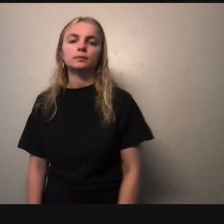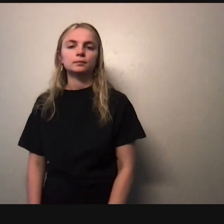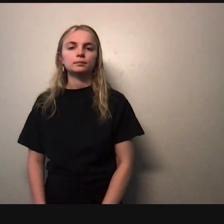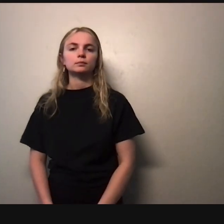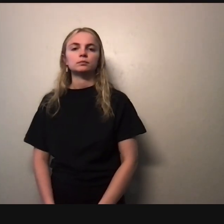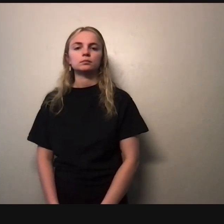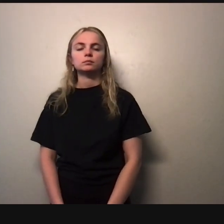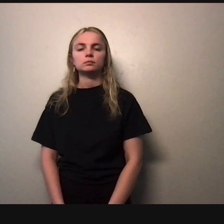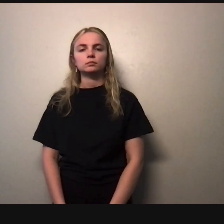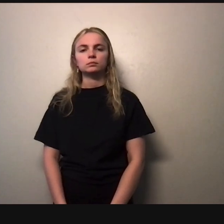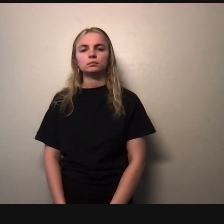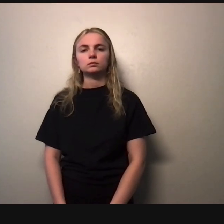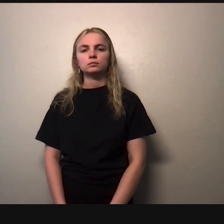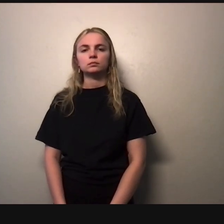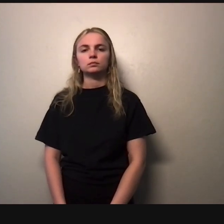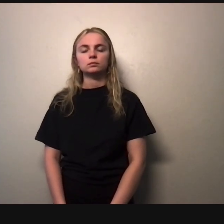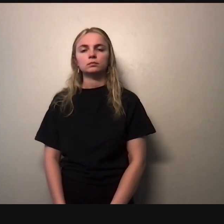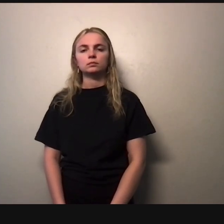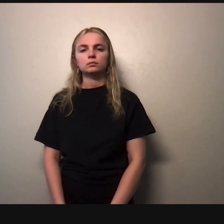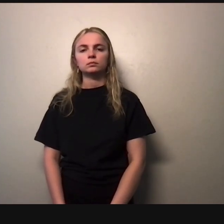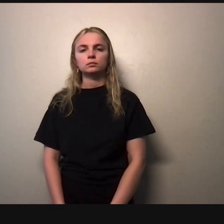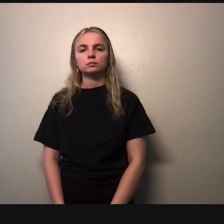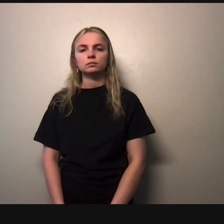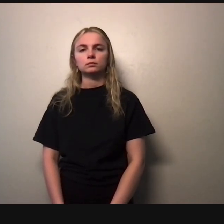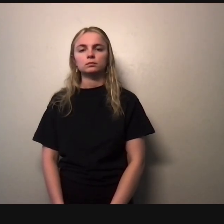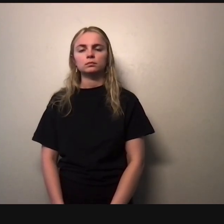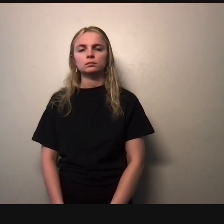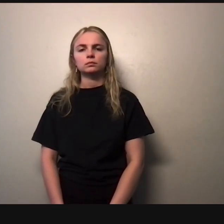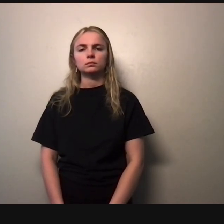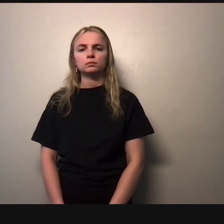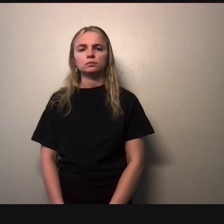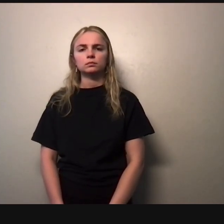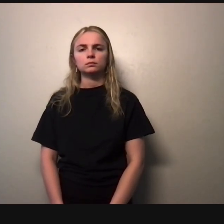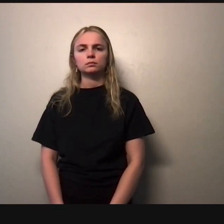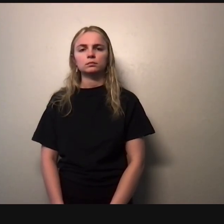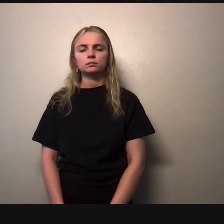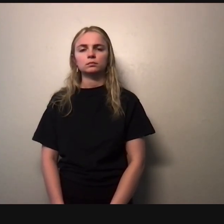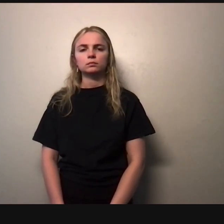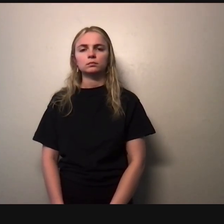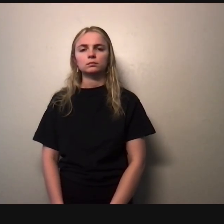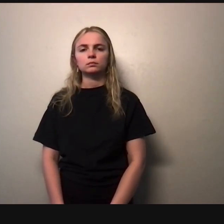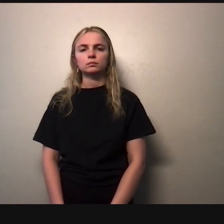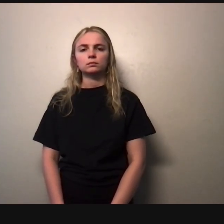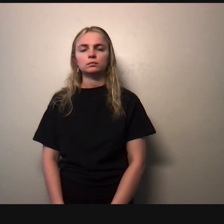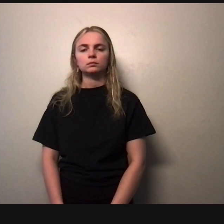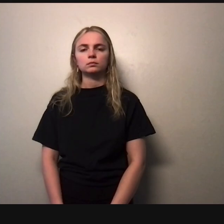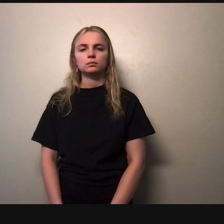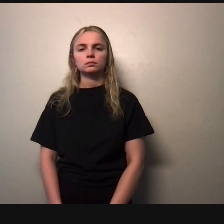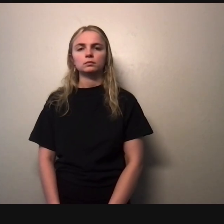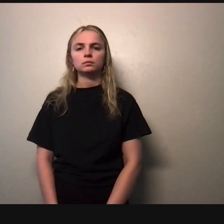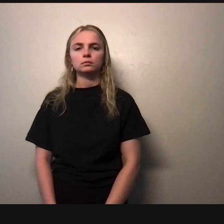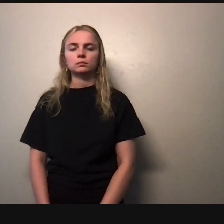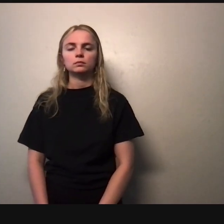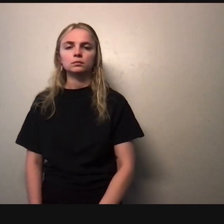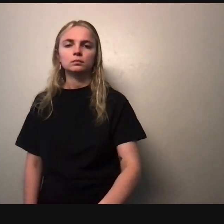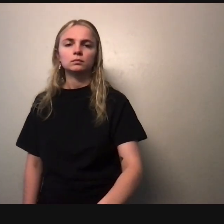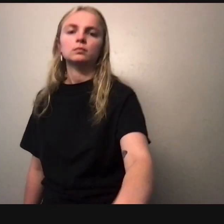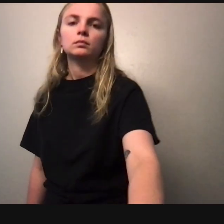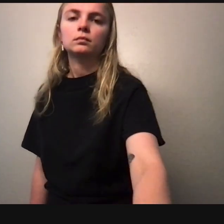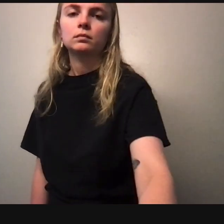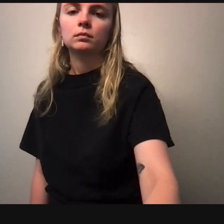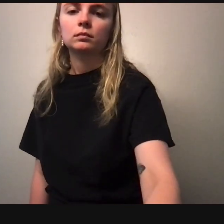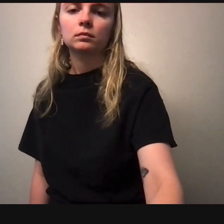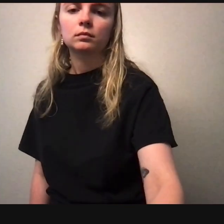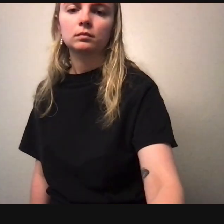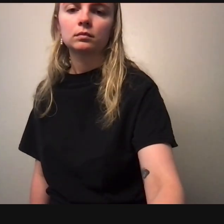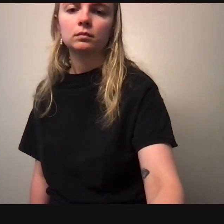really, really hard thing to deal with, especially being a child of like 11 years old and, you know, a family of faith and a very strong background